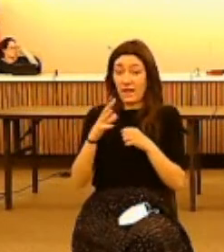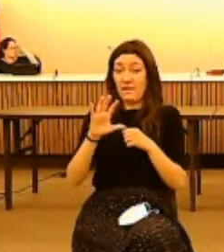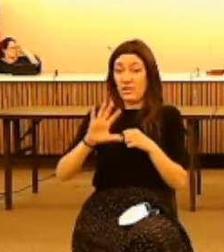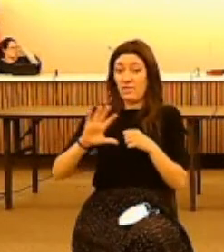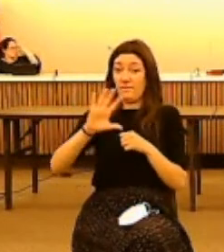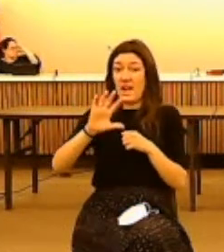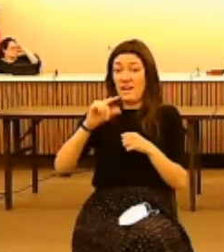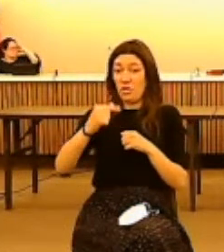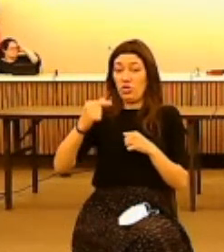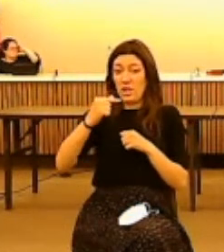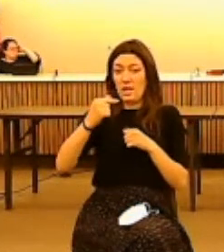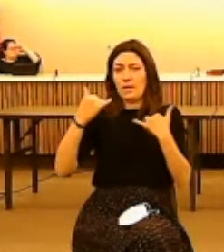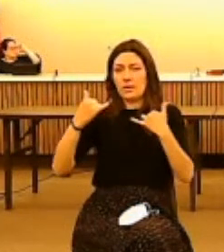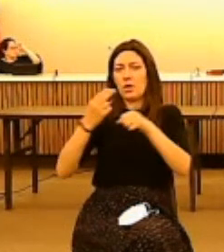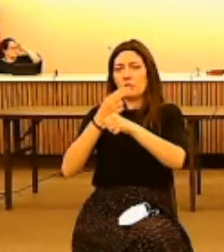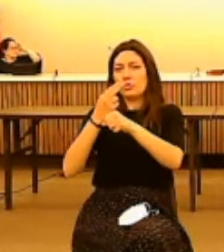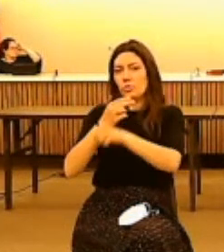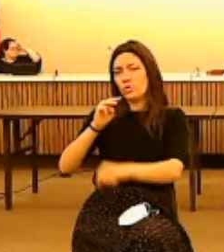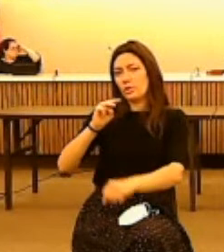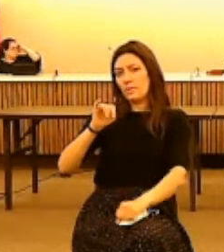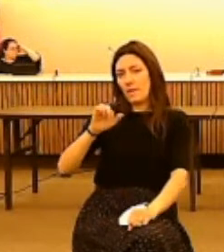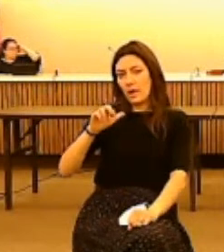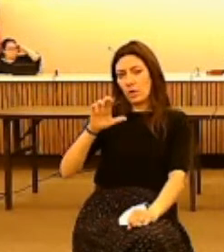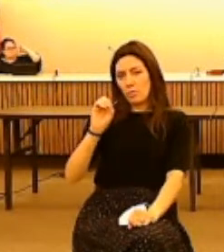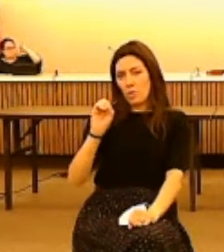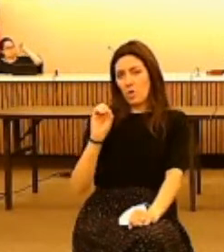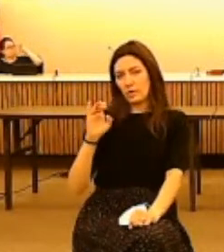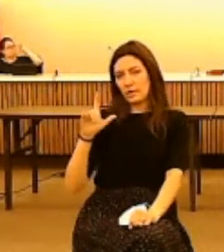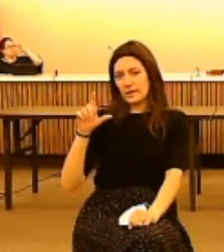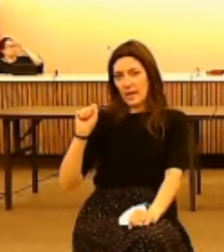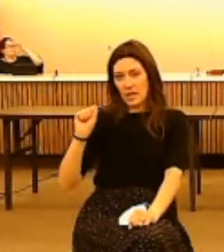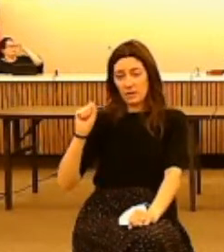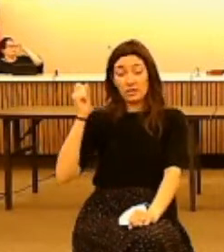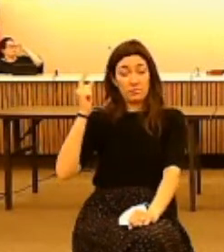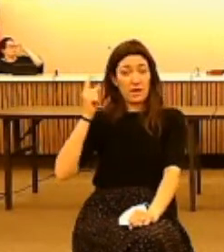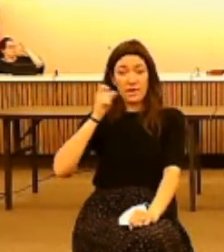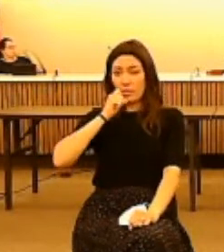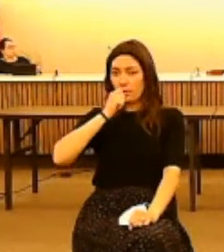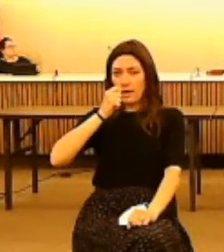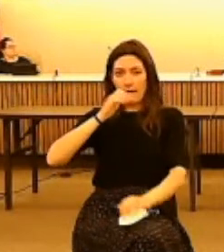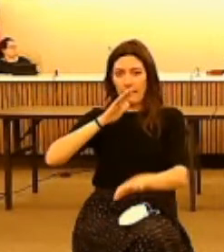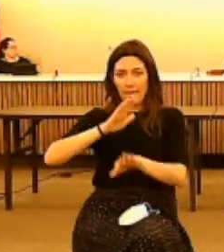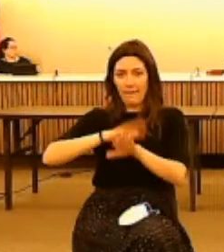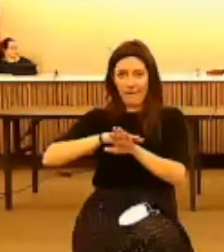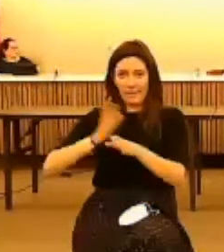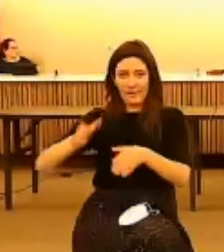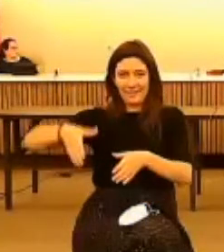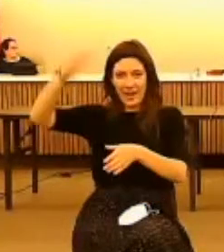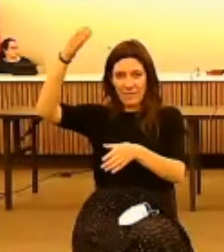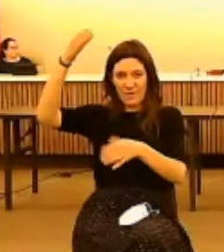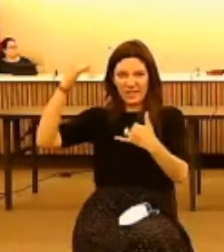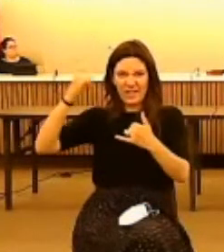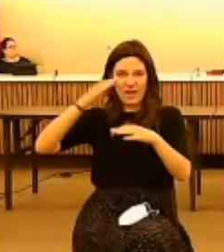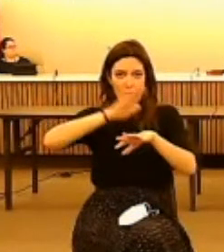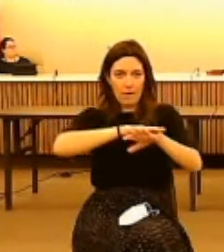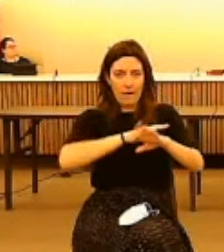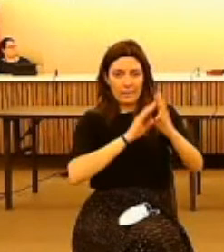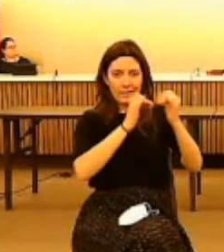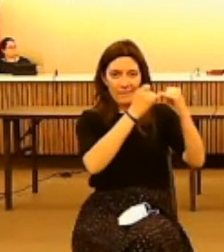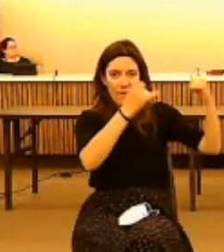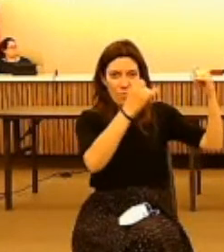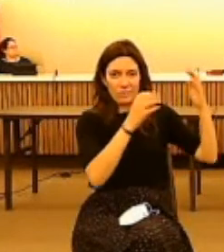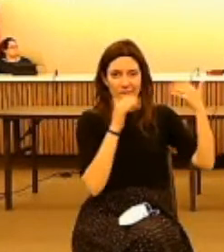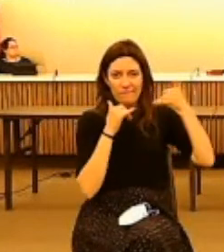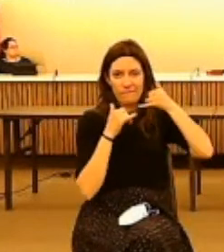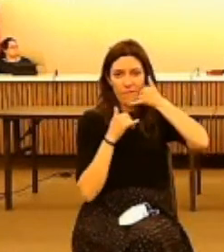smaller antennas, more of them, but they're not on towers. They're on the top of utility poles. Yeah. So